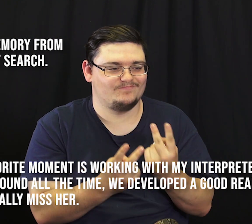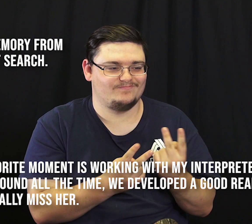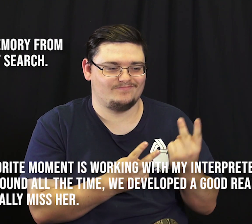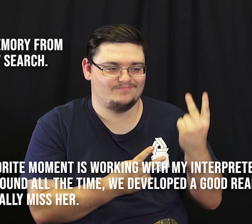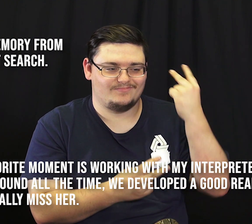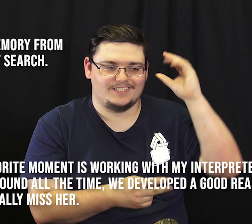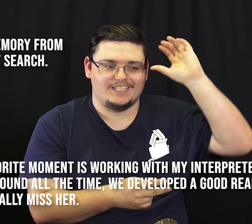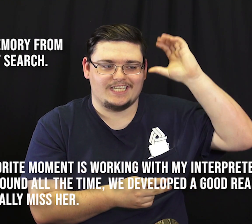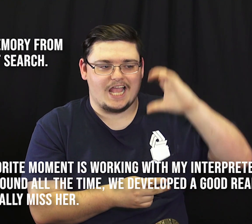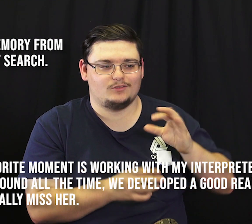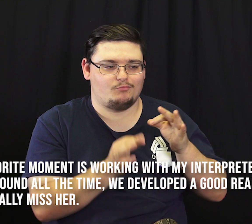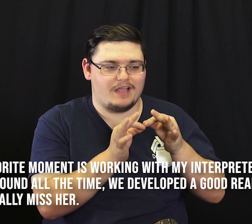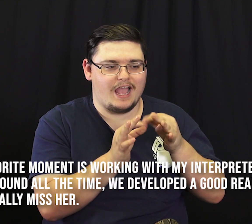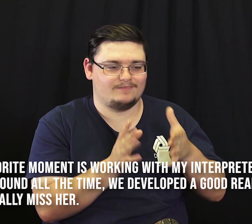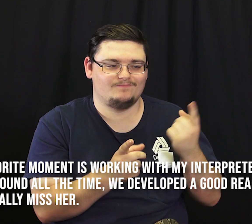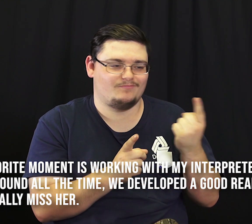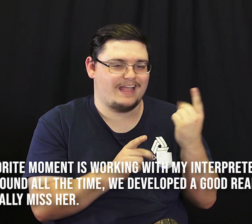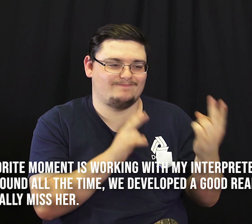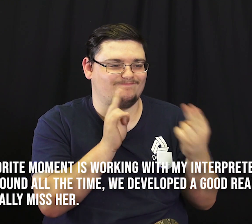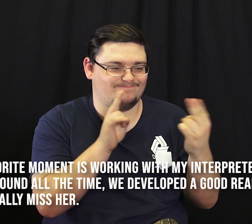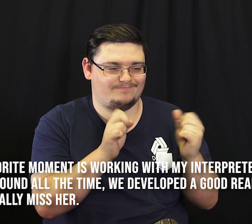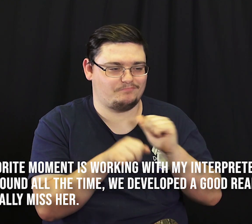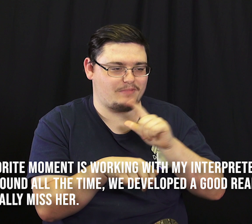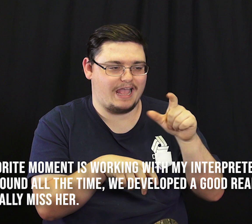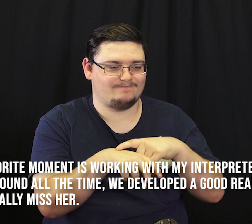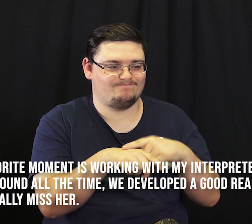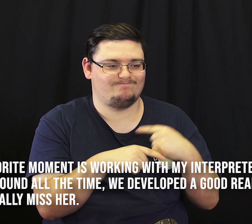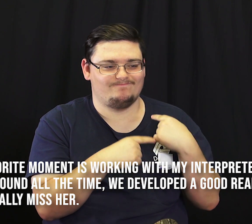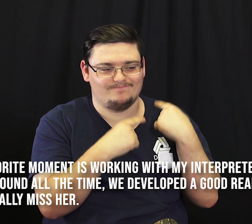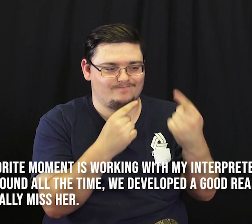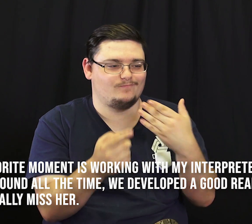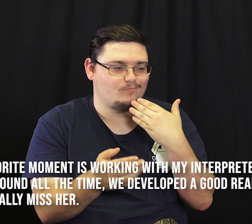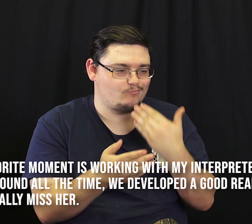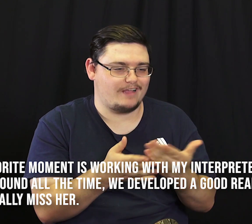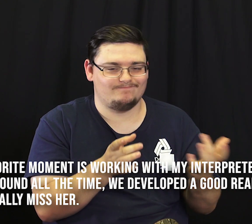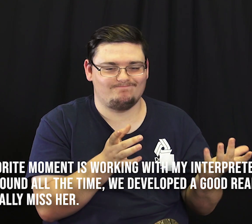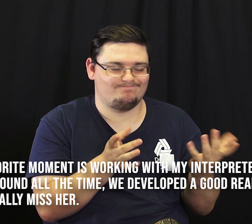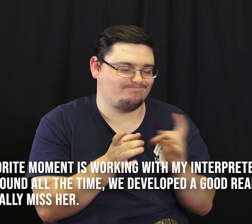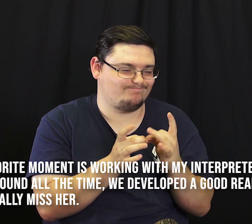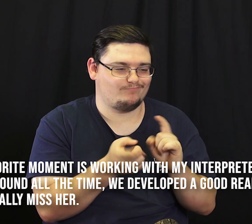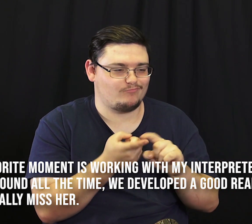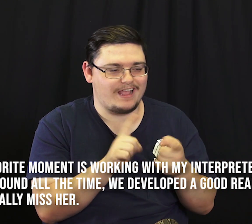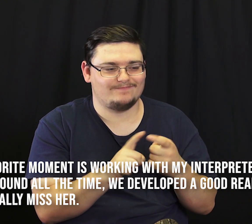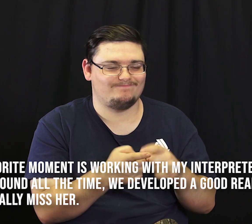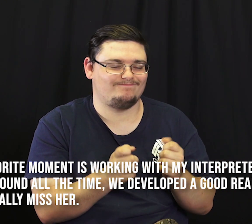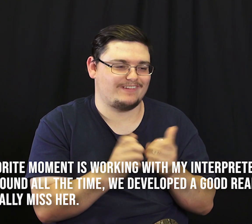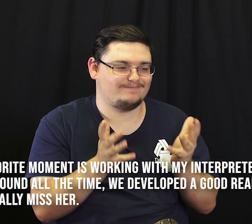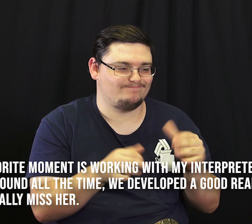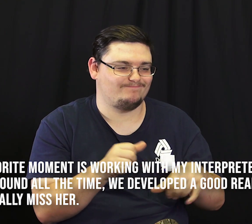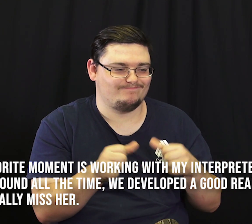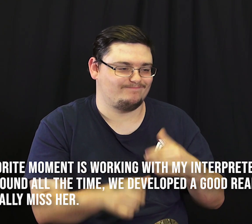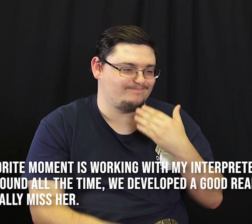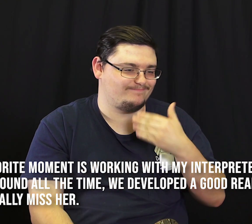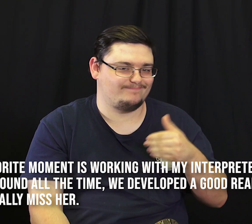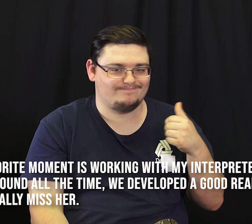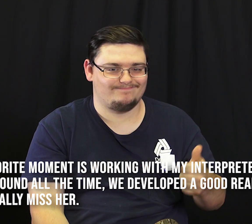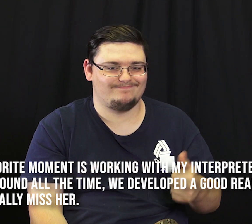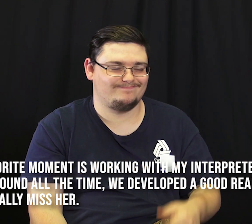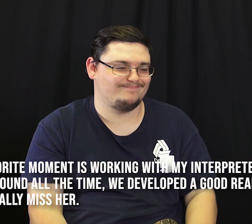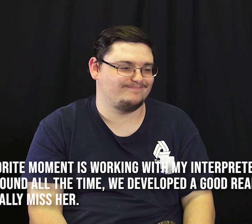My favorite moment, the memory I'll cherish the most, is Caitlin, my interpreter. We joke around with each other all the time. We developed a good relationship. We got